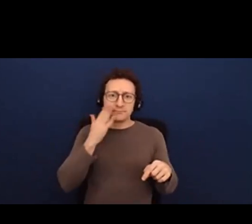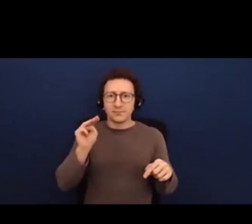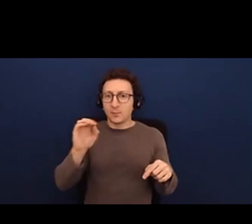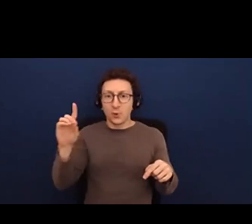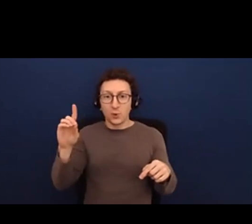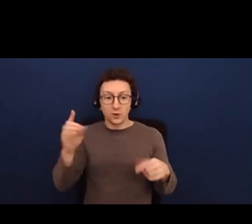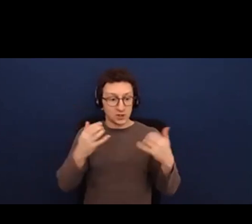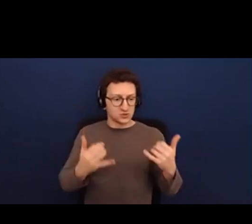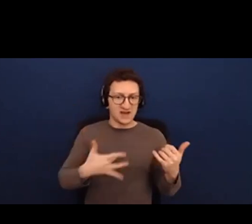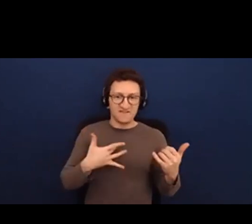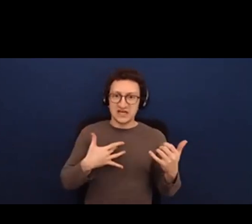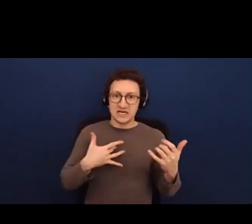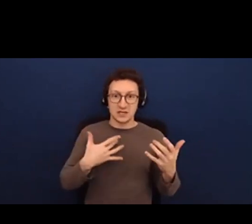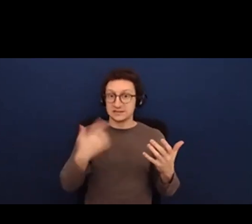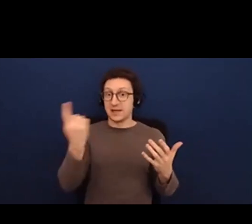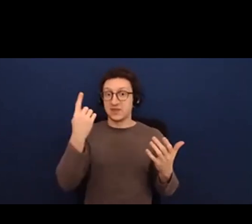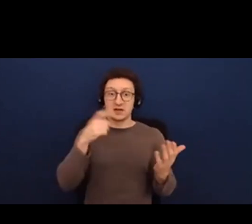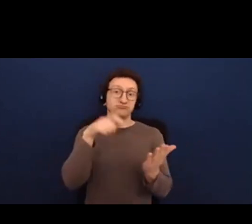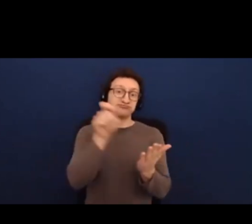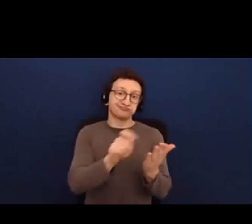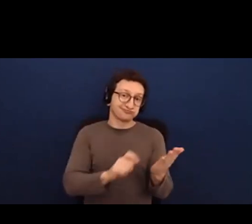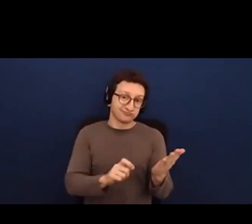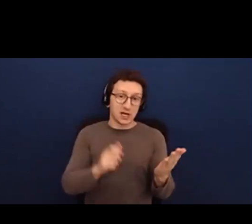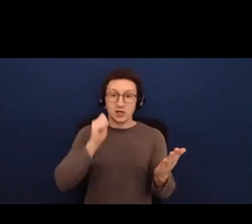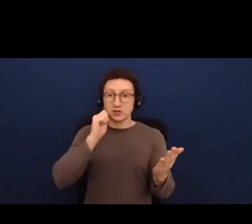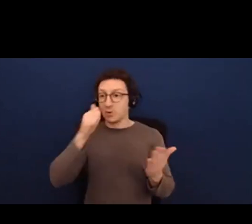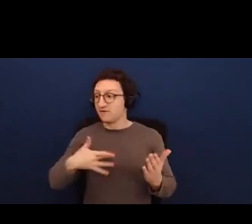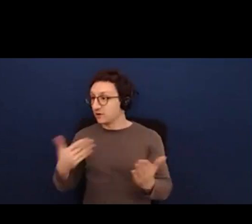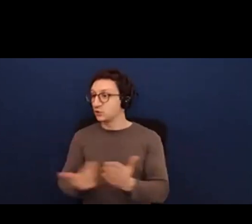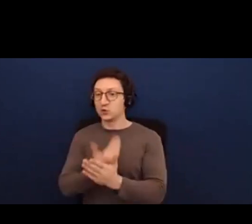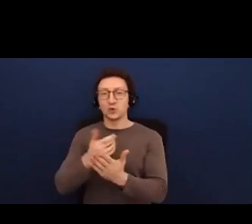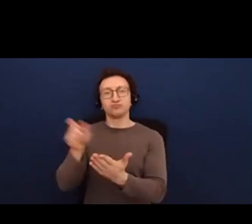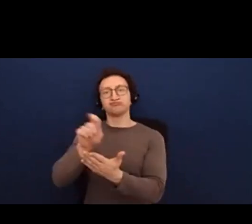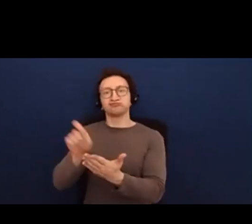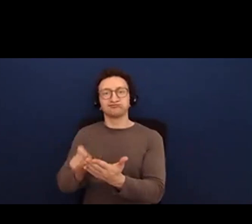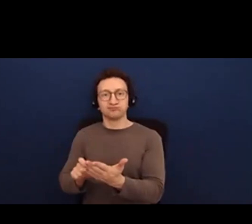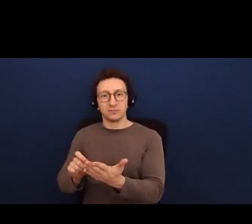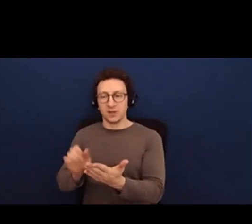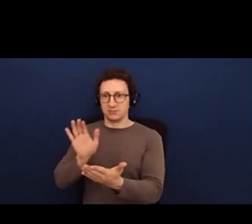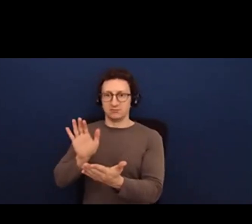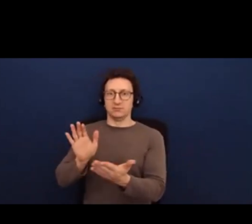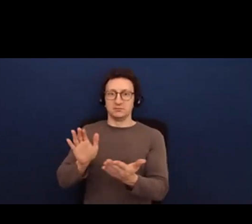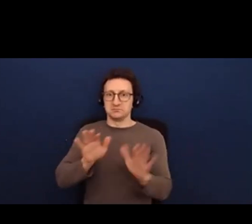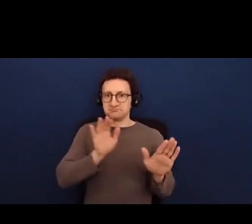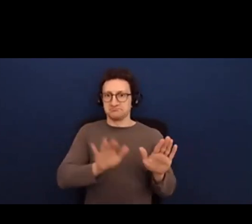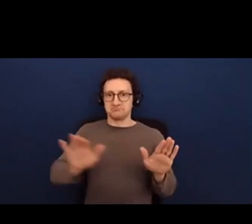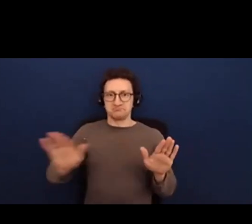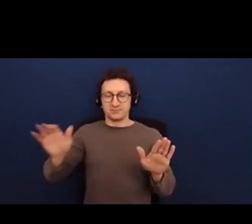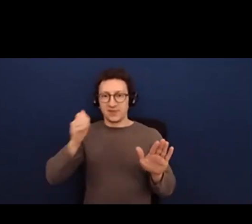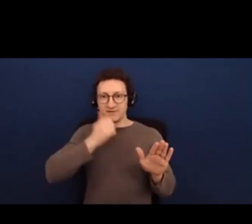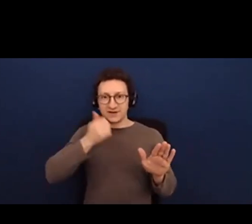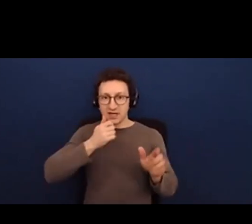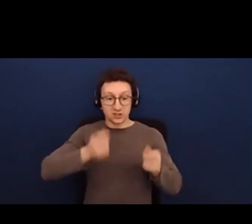don't necessarily cross out today what you wrote yesterday, but you leave it there. And so it is by